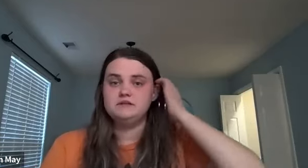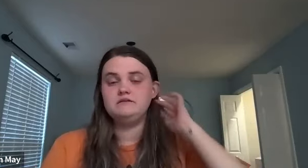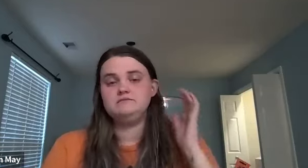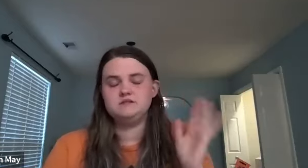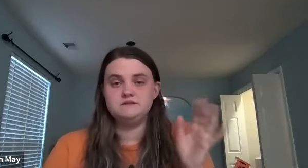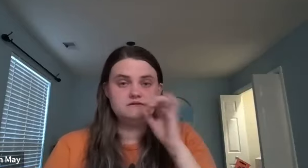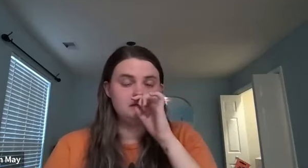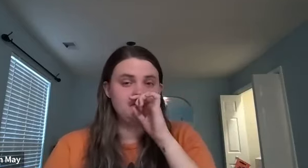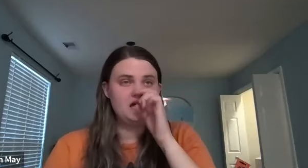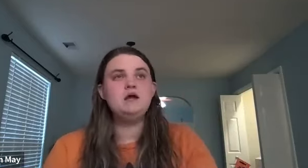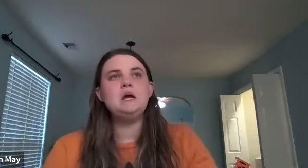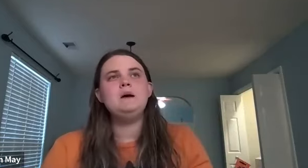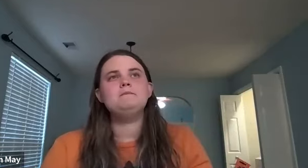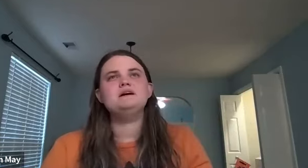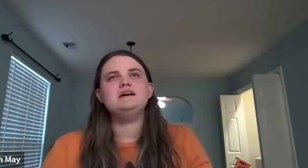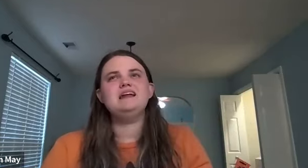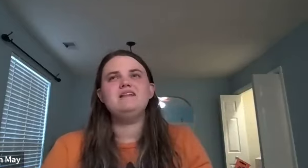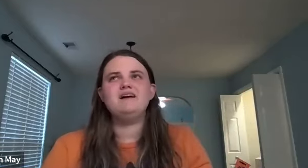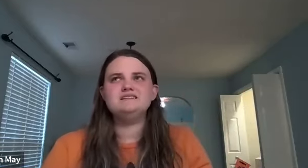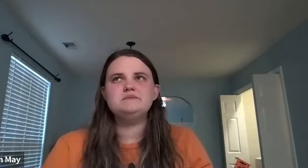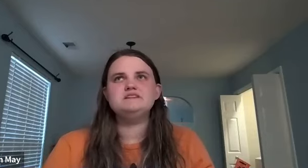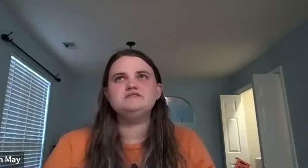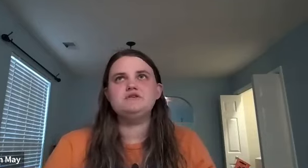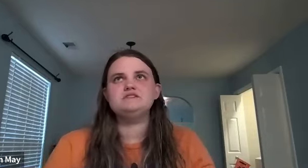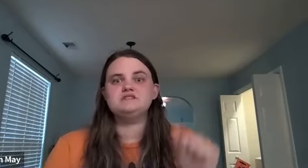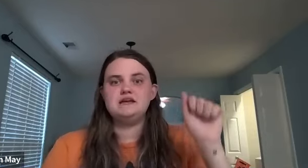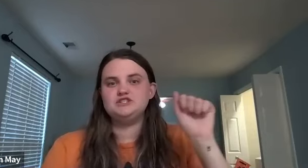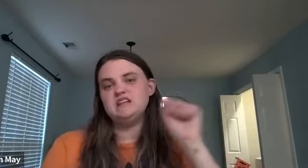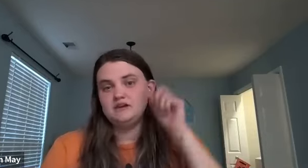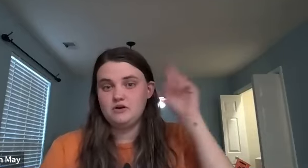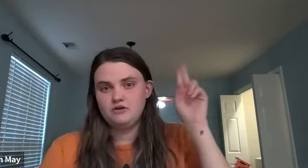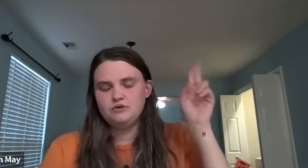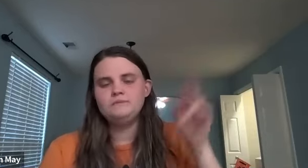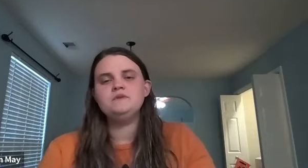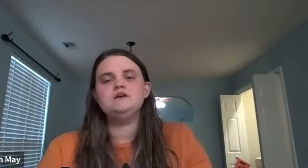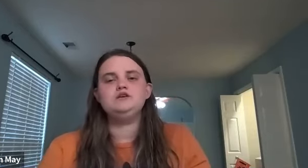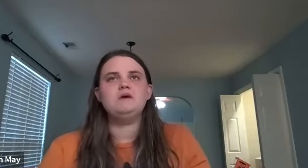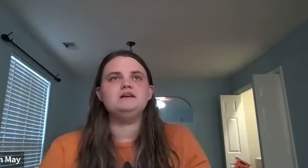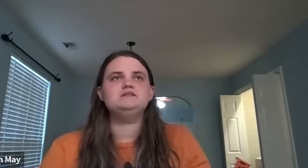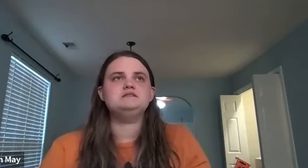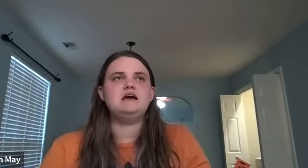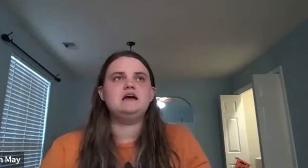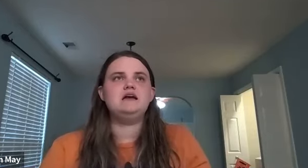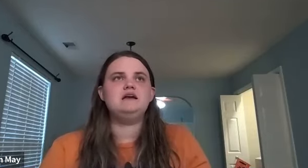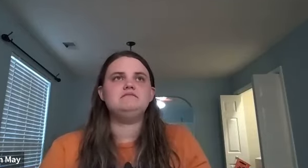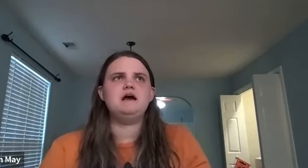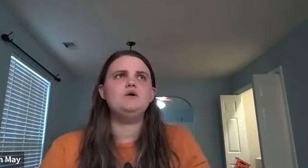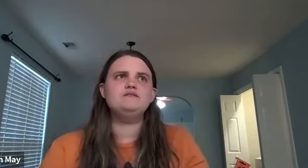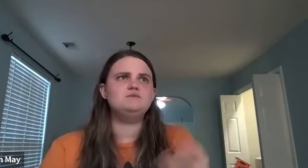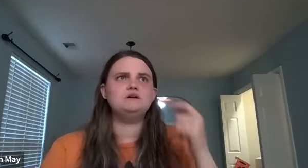be specific about that. But a lot of times I do notice they'll say just aunt or uncle. You might can say, I know I've seen one